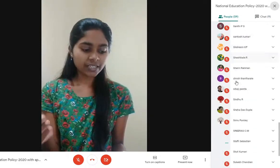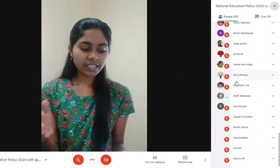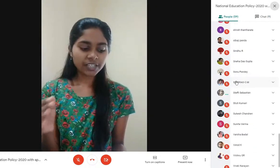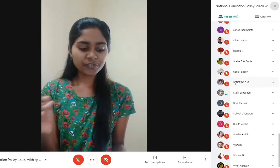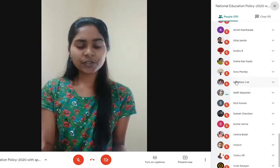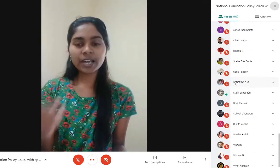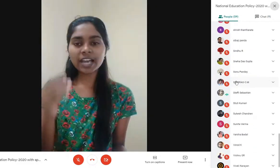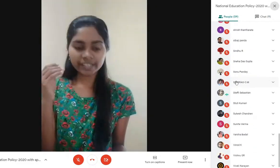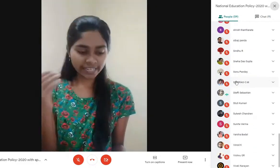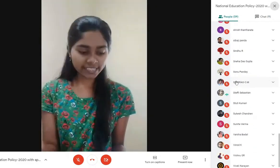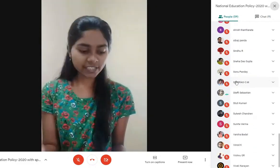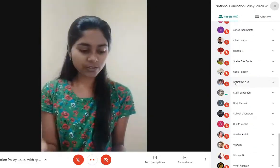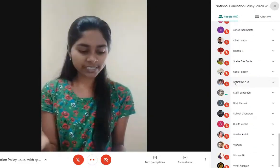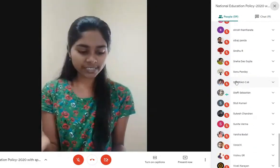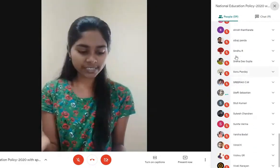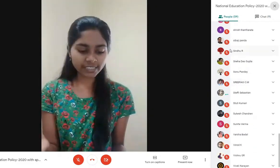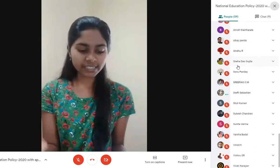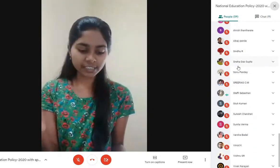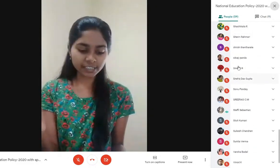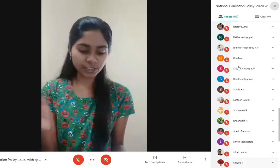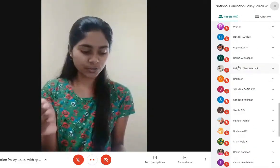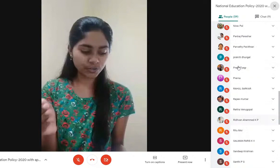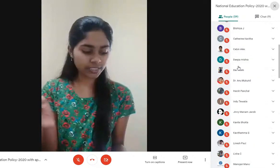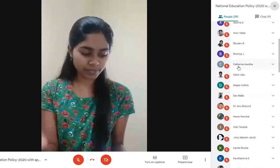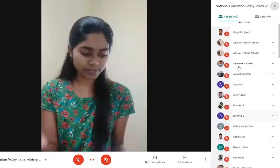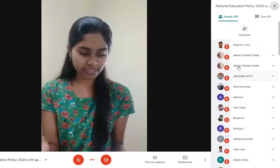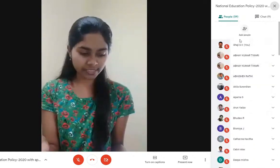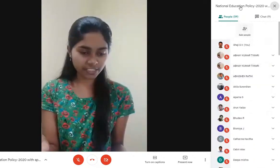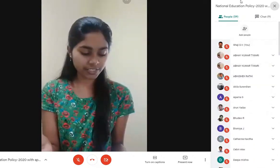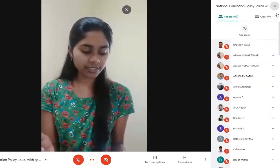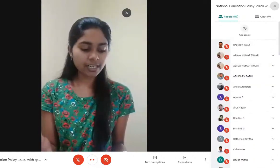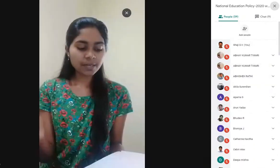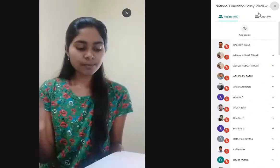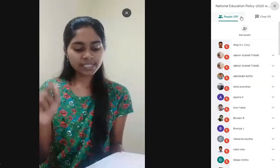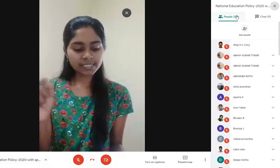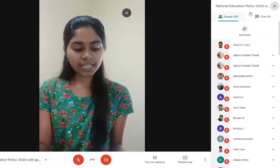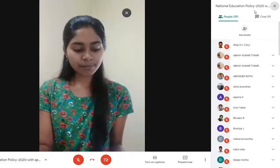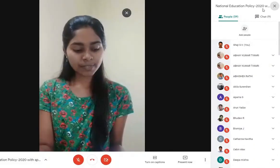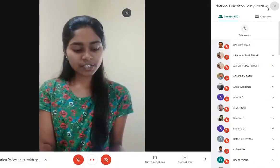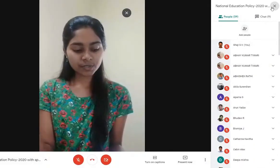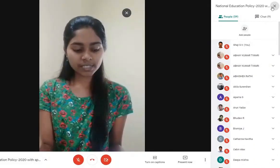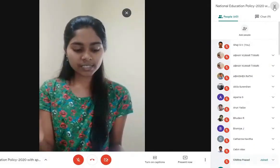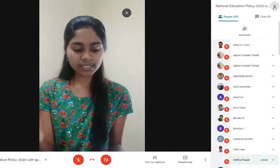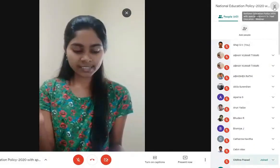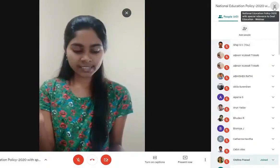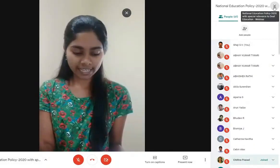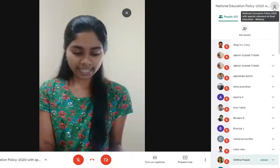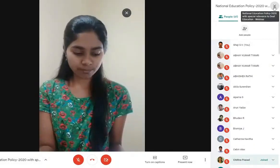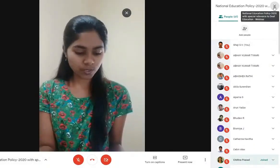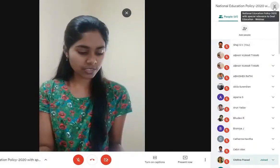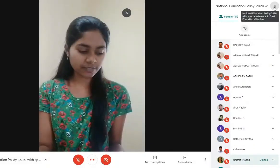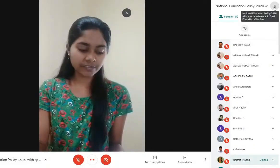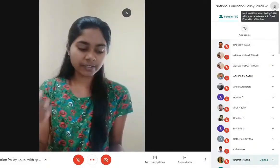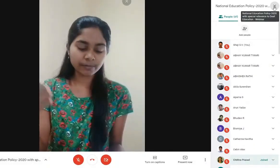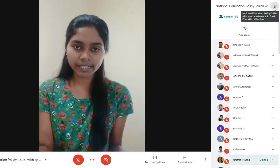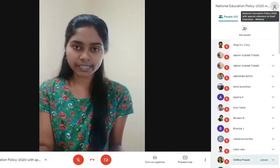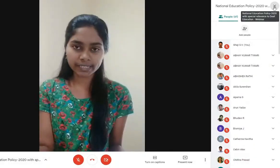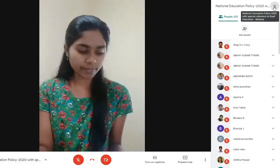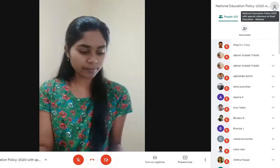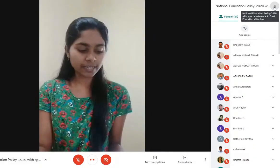If you have any questions during the presentation, please type into the chat box. We will bring them up and we